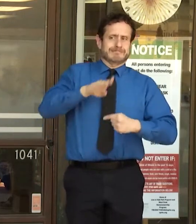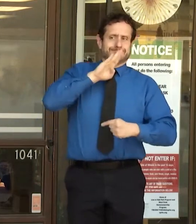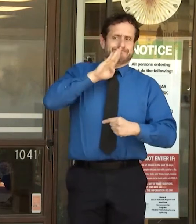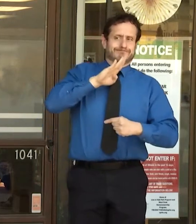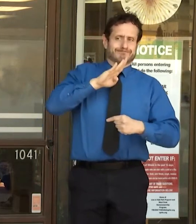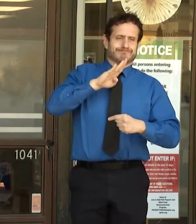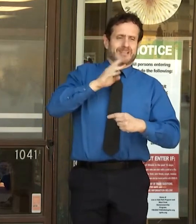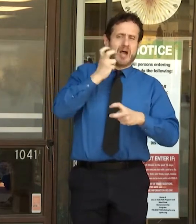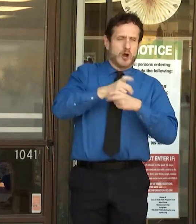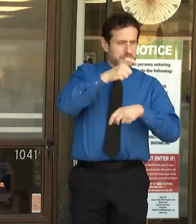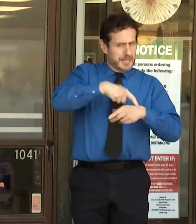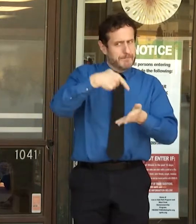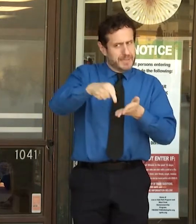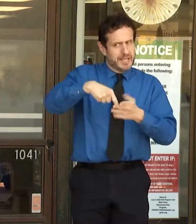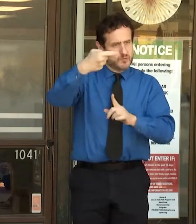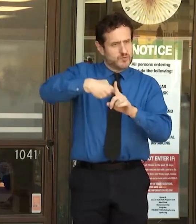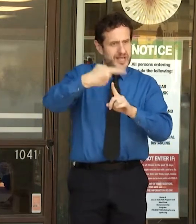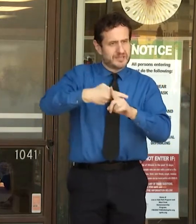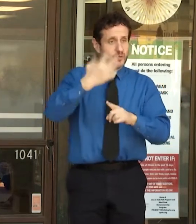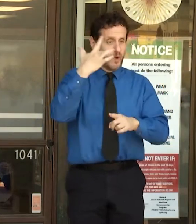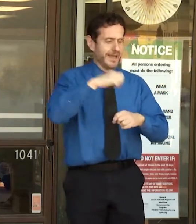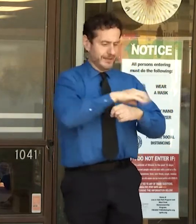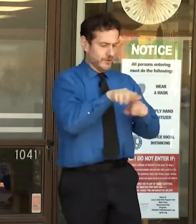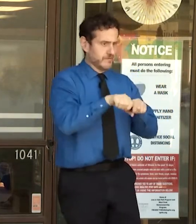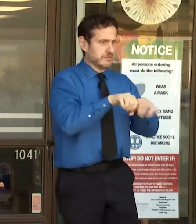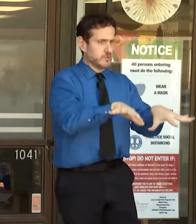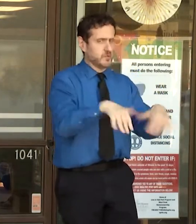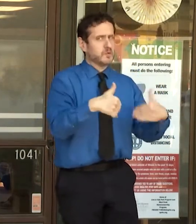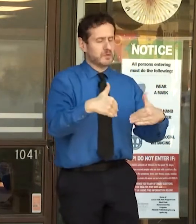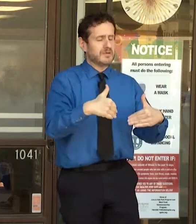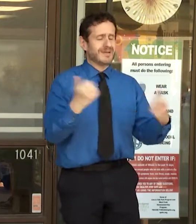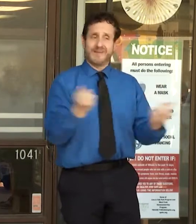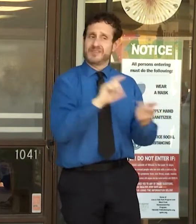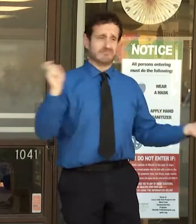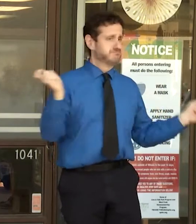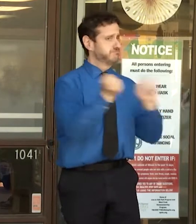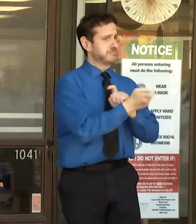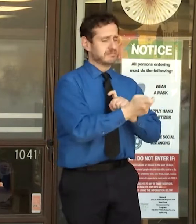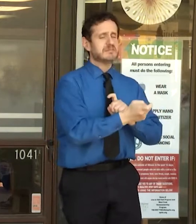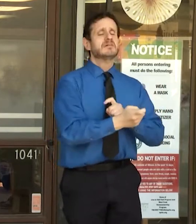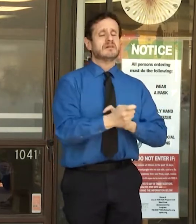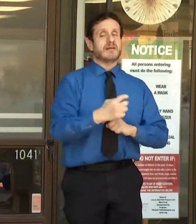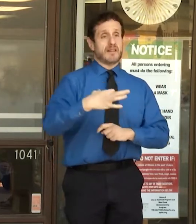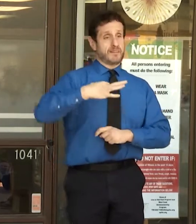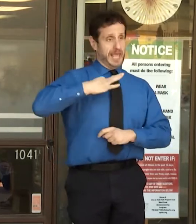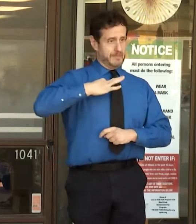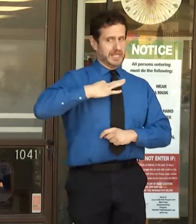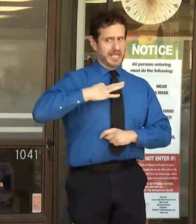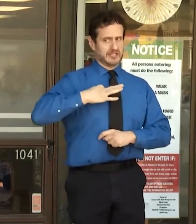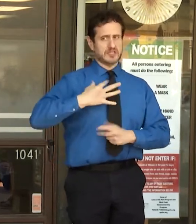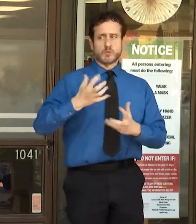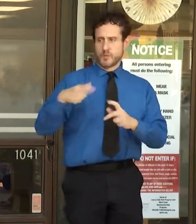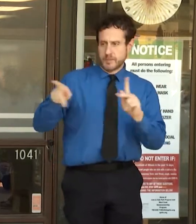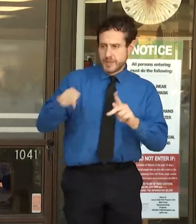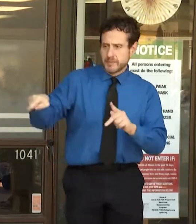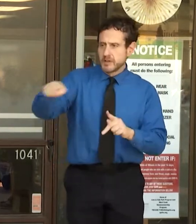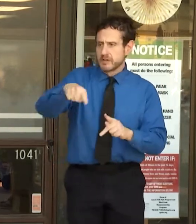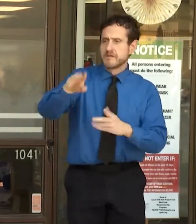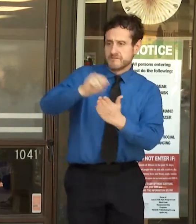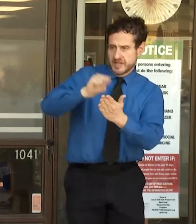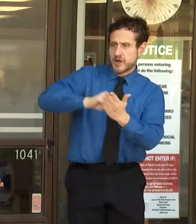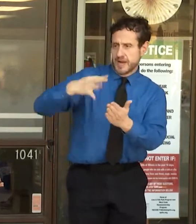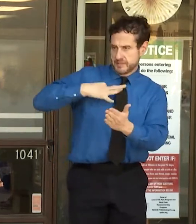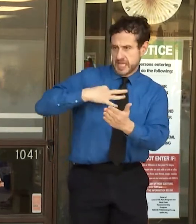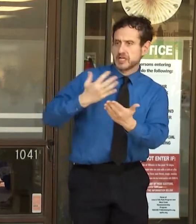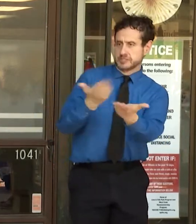during unprecedented times. It's our goal, of course, to get these applications in as soon as possible and get the money on the street as